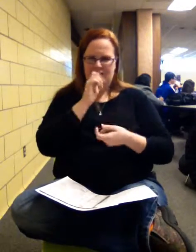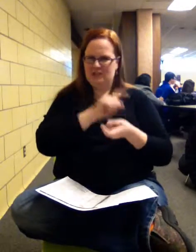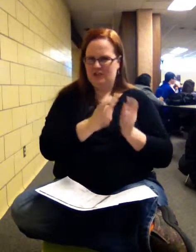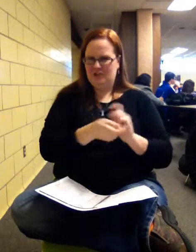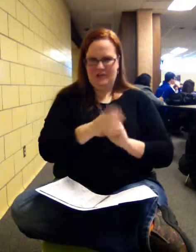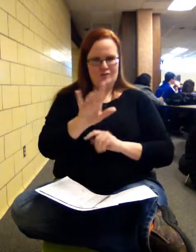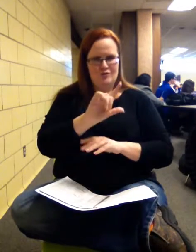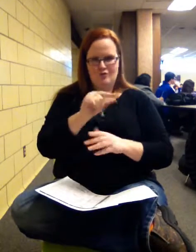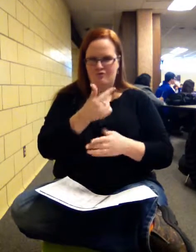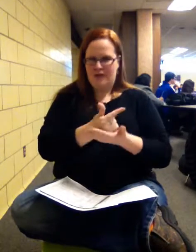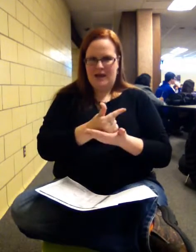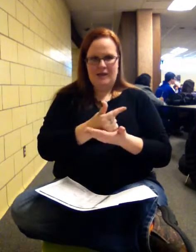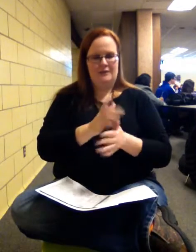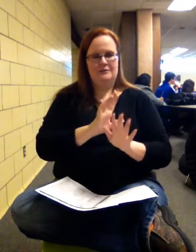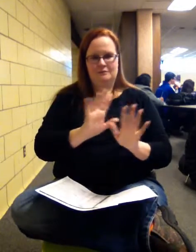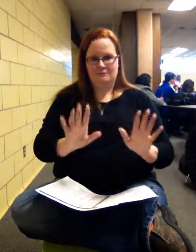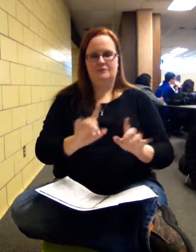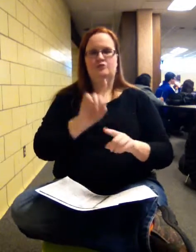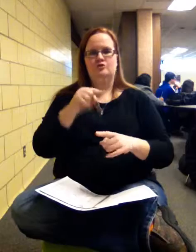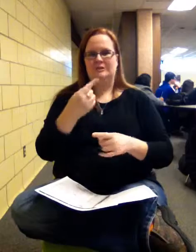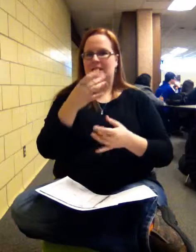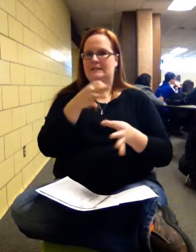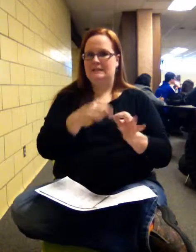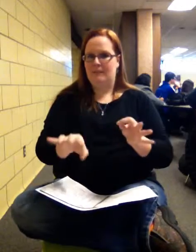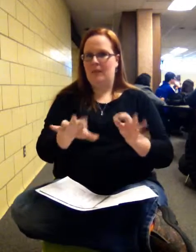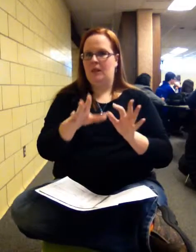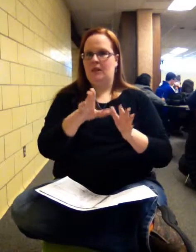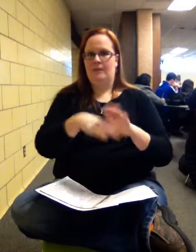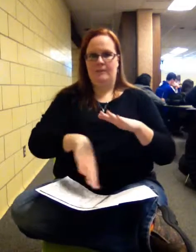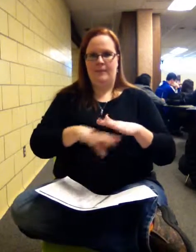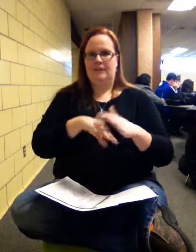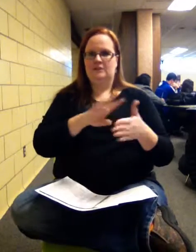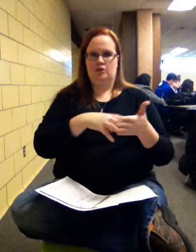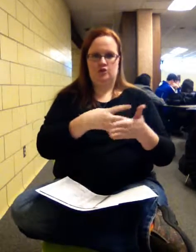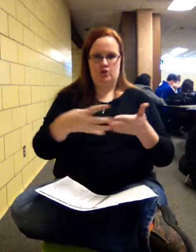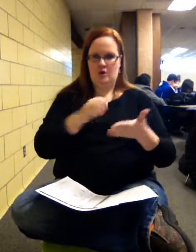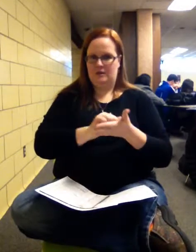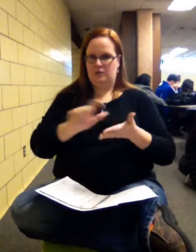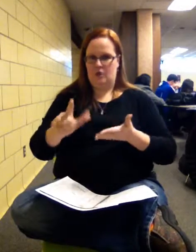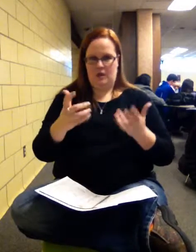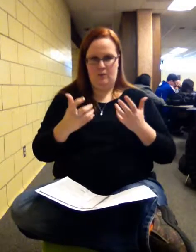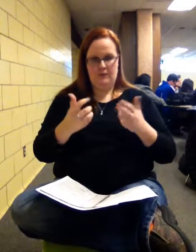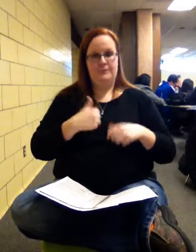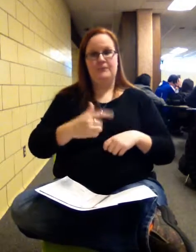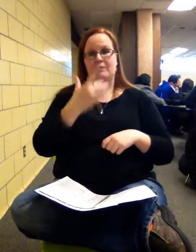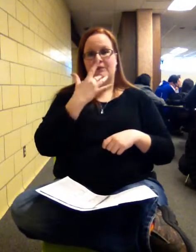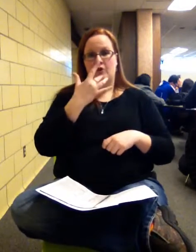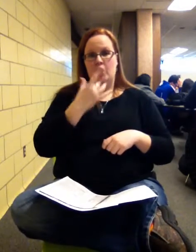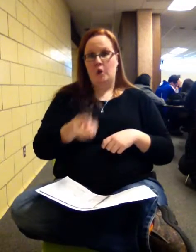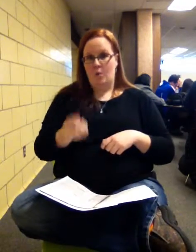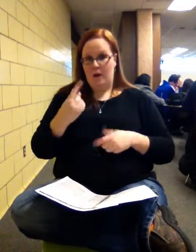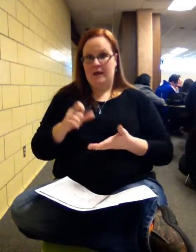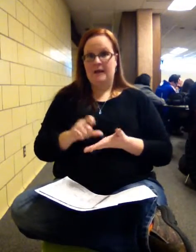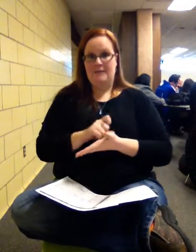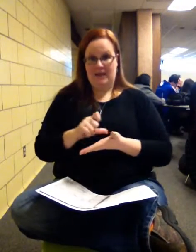Just a simple, basic chart is what I want out of it. And I prefer it to be all on one page. If you can't get all